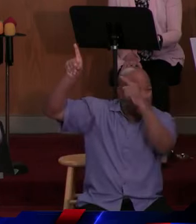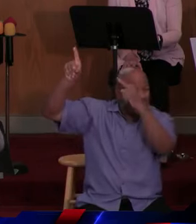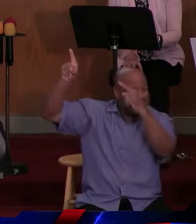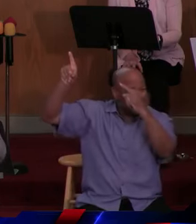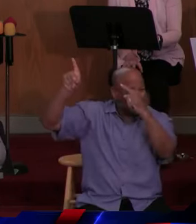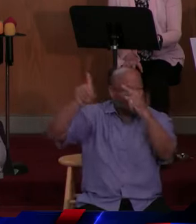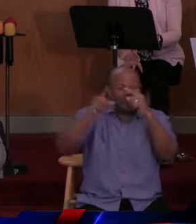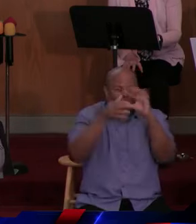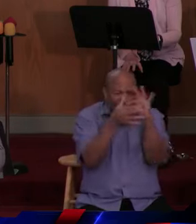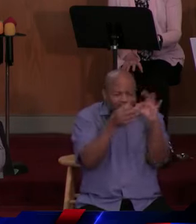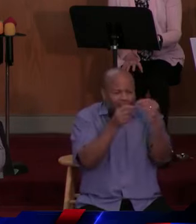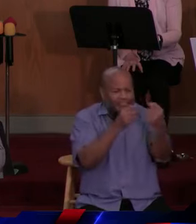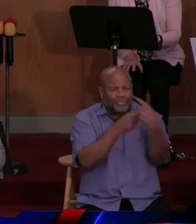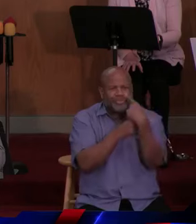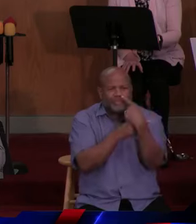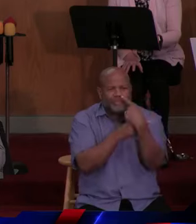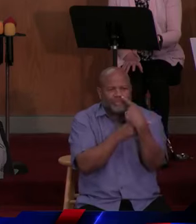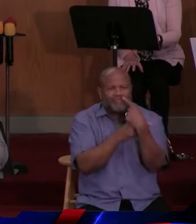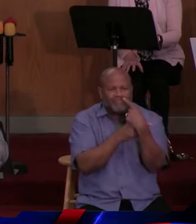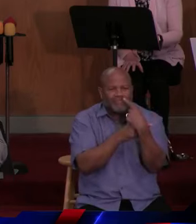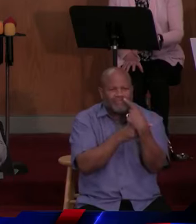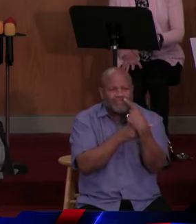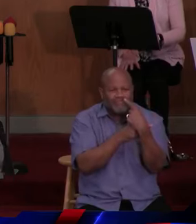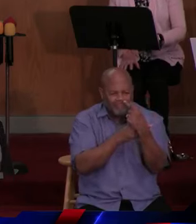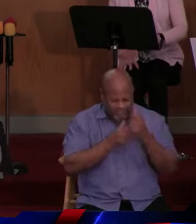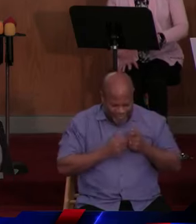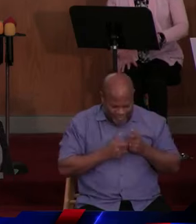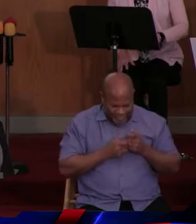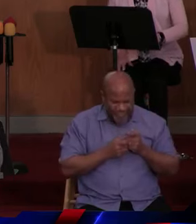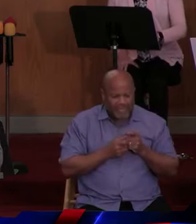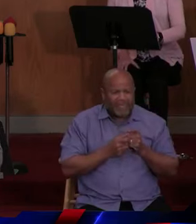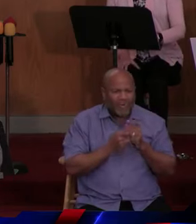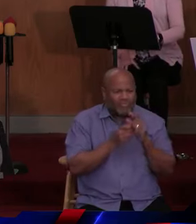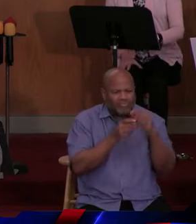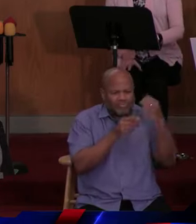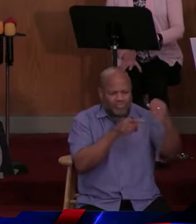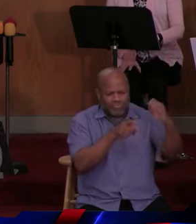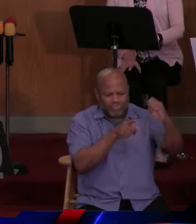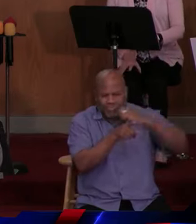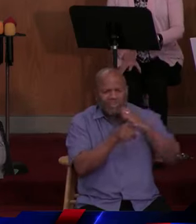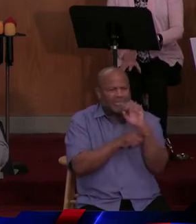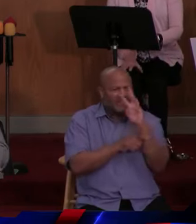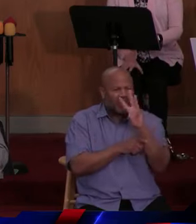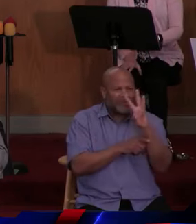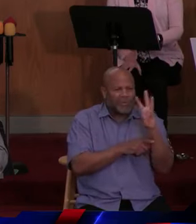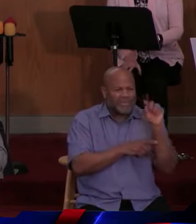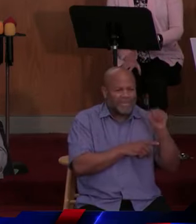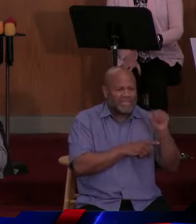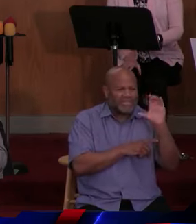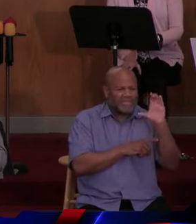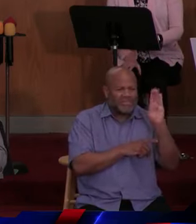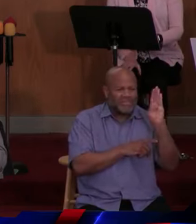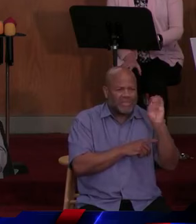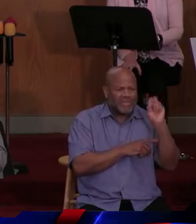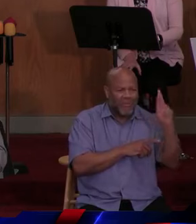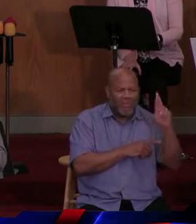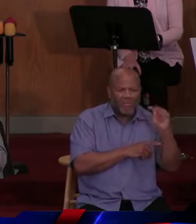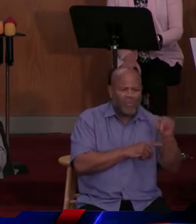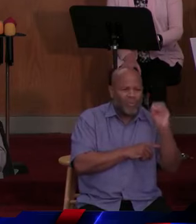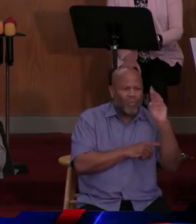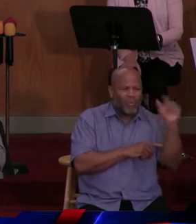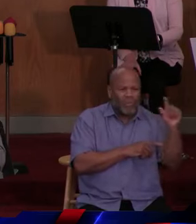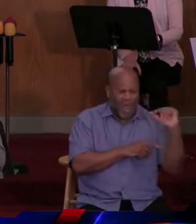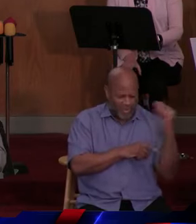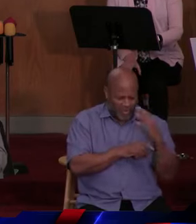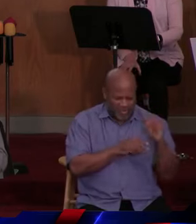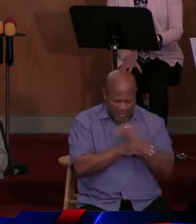shoot us a message. Hit us up, www.cbsr.org. Our ministers, our